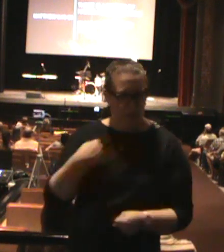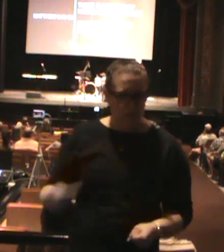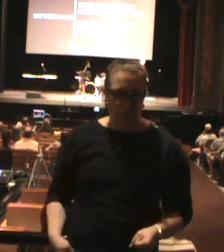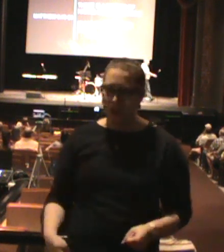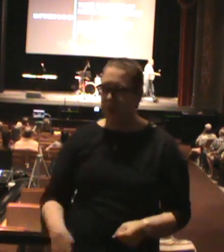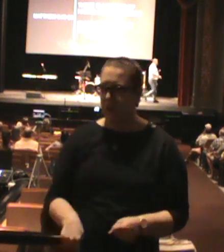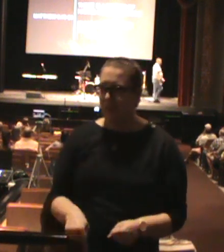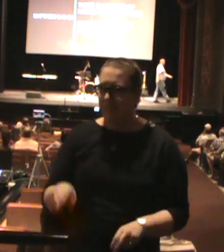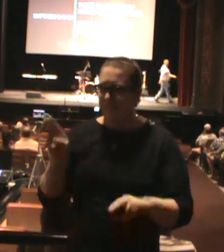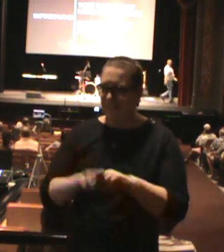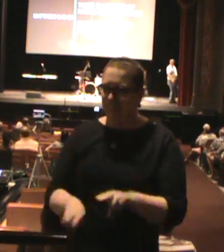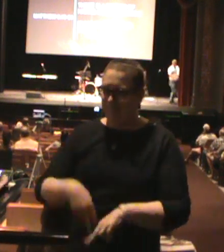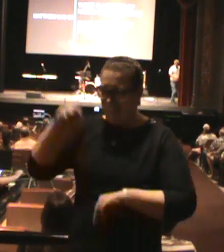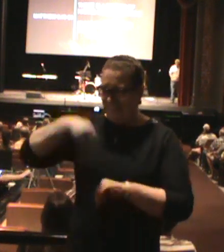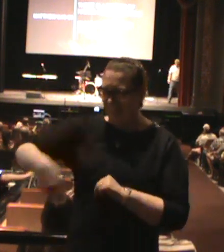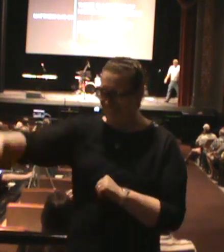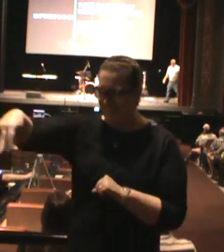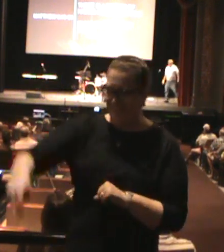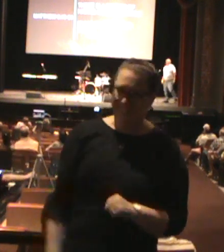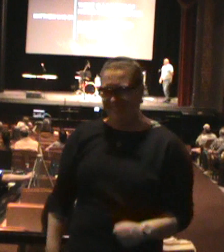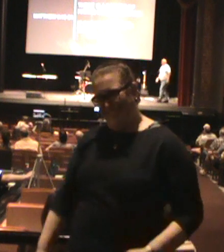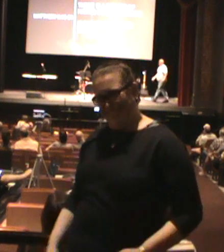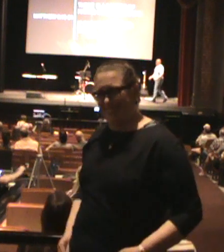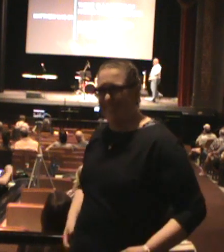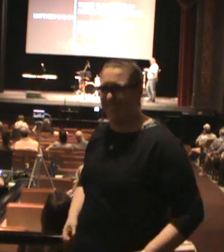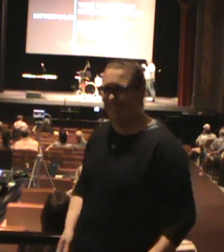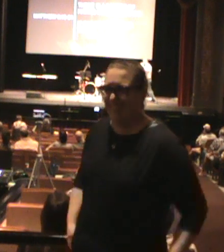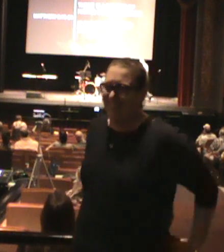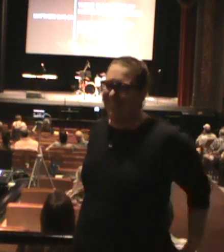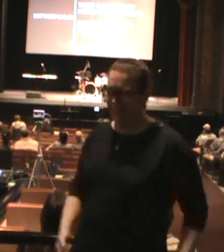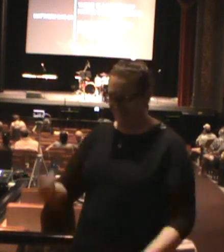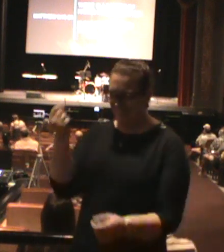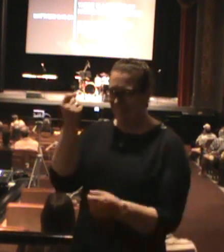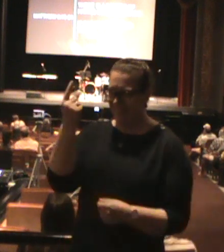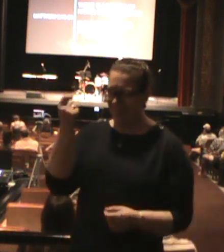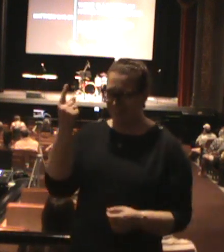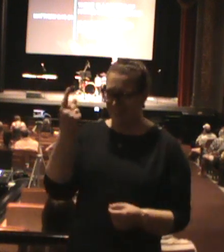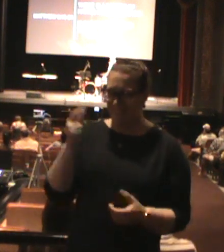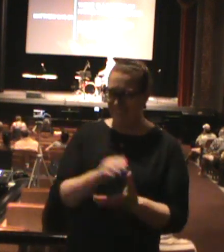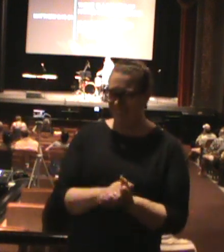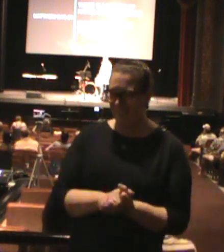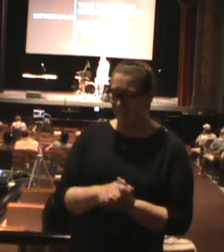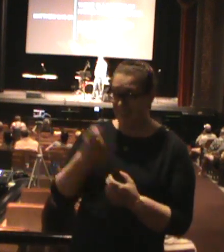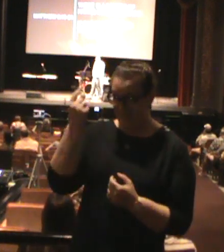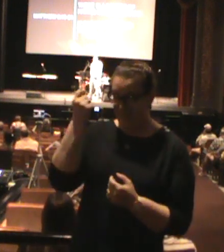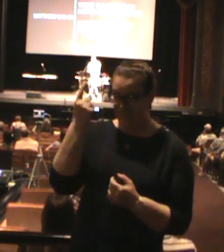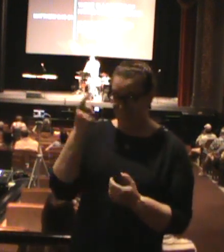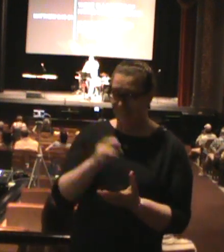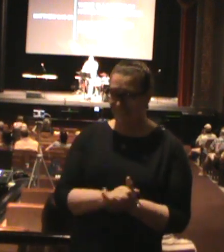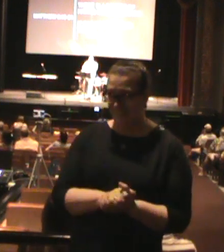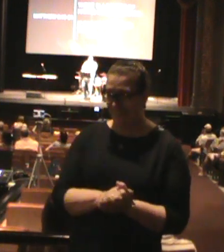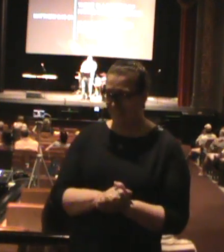I hit him, and I kept on walking out like a boss before he could say a word.